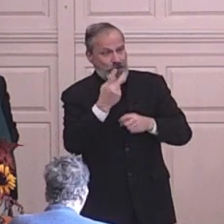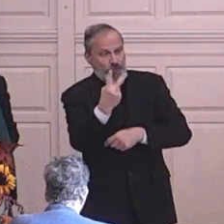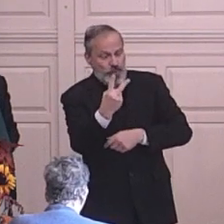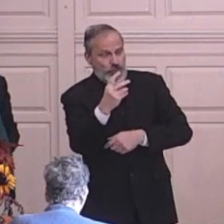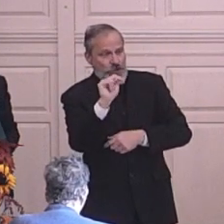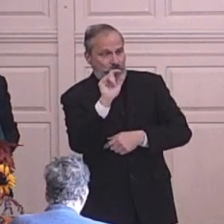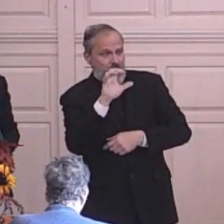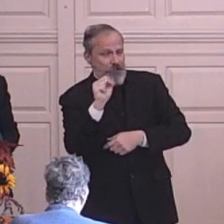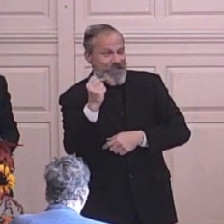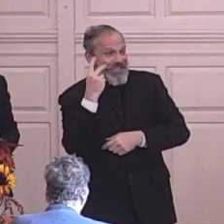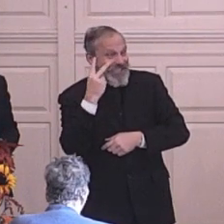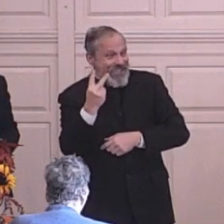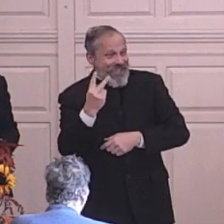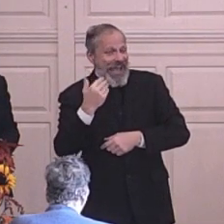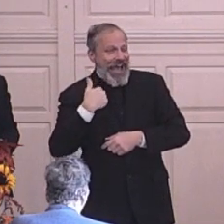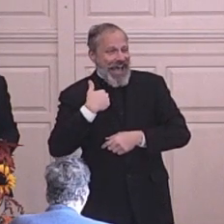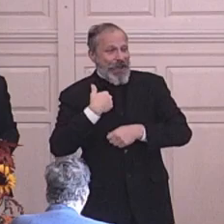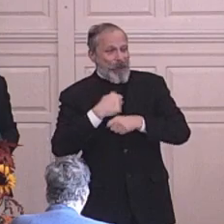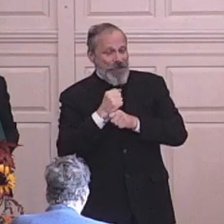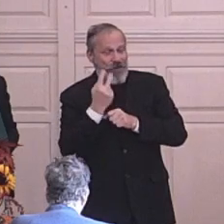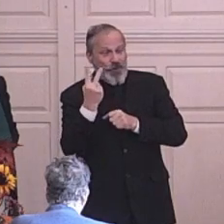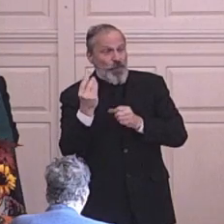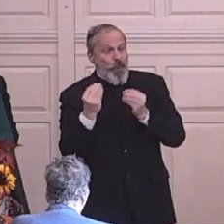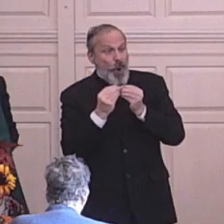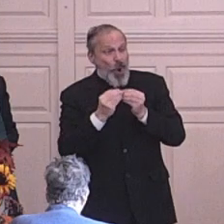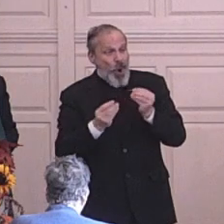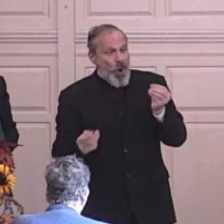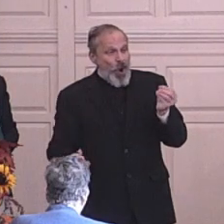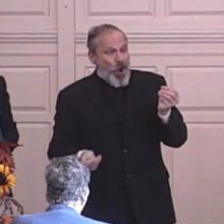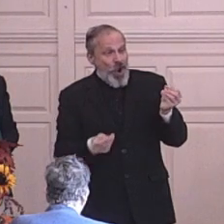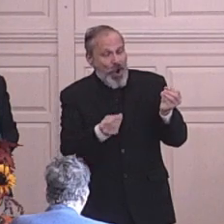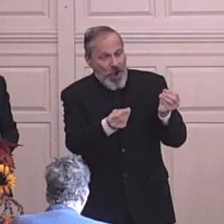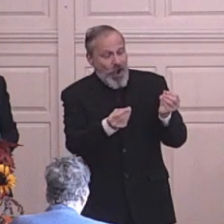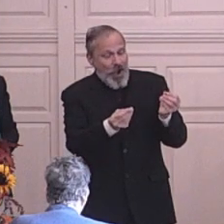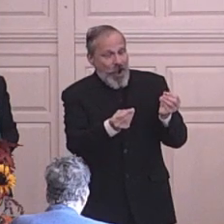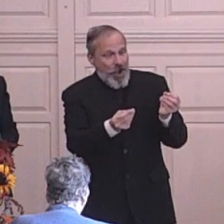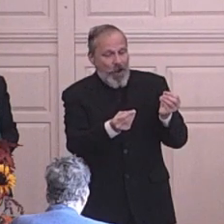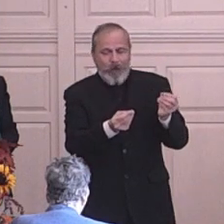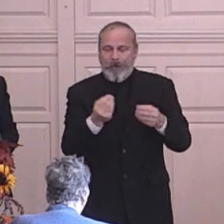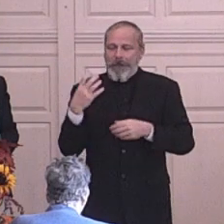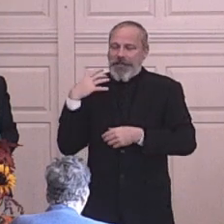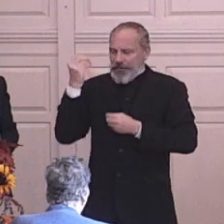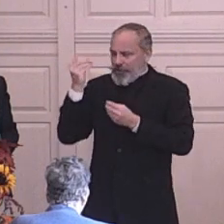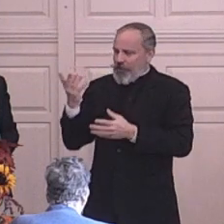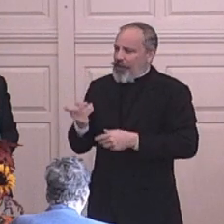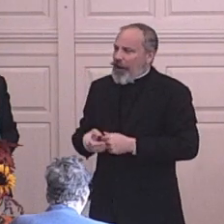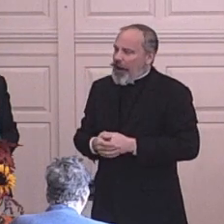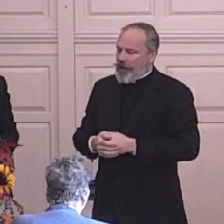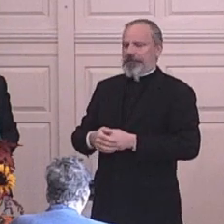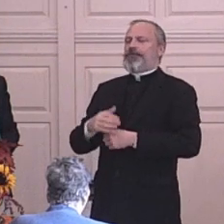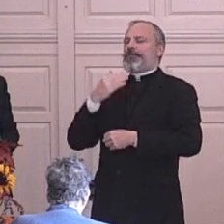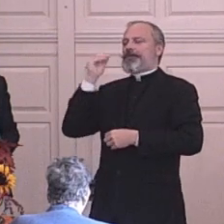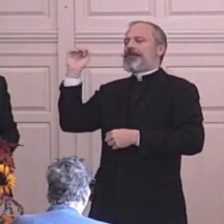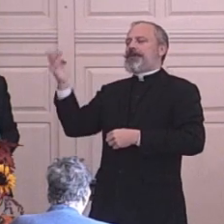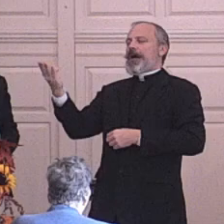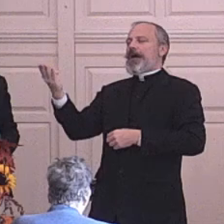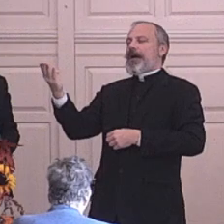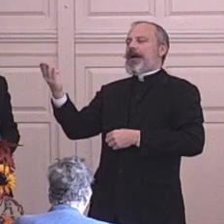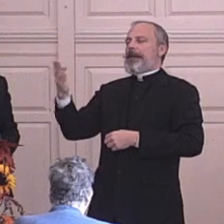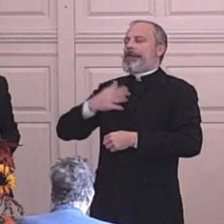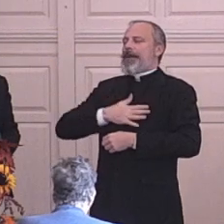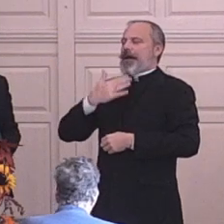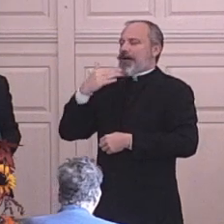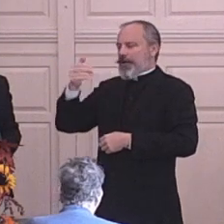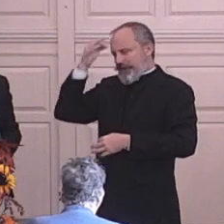2 talents. See, I have made 2 more. His master said to him, "Well done,